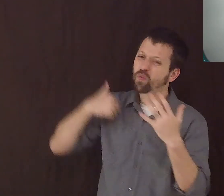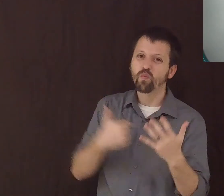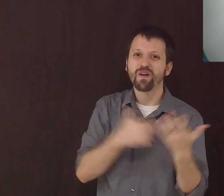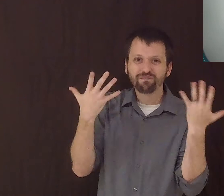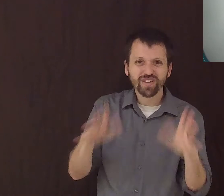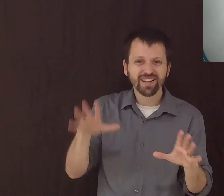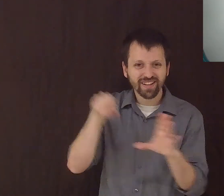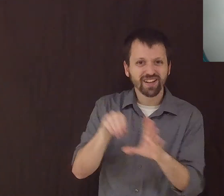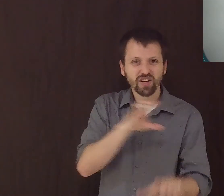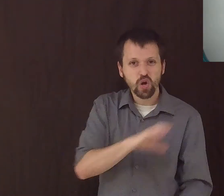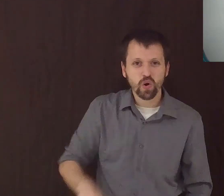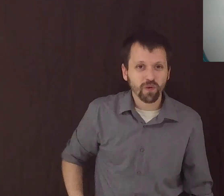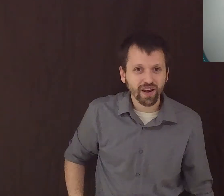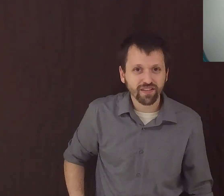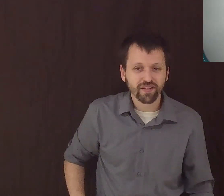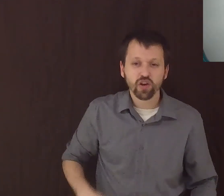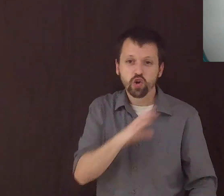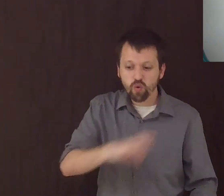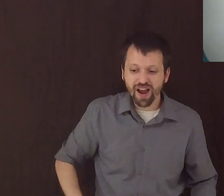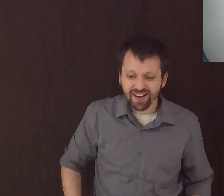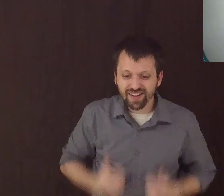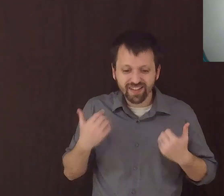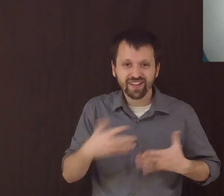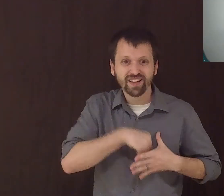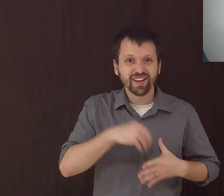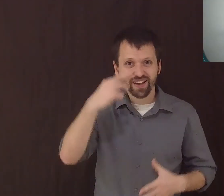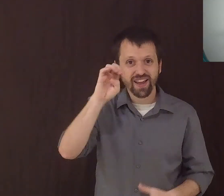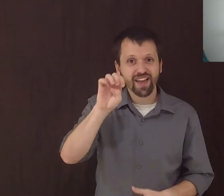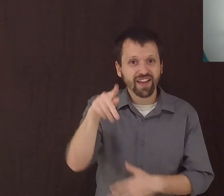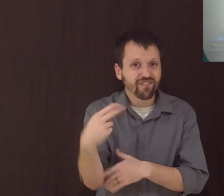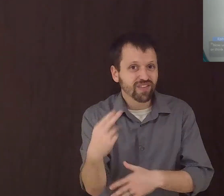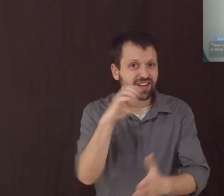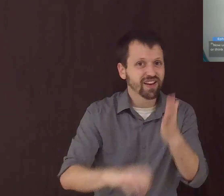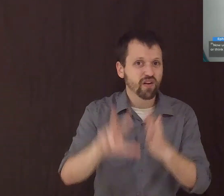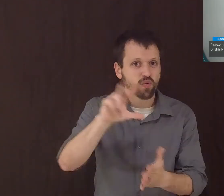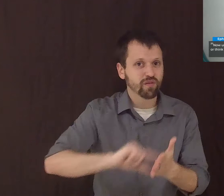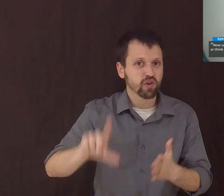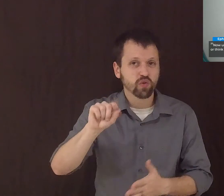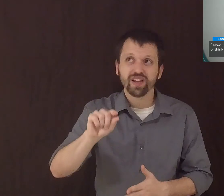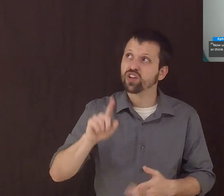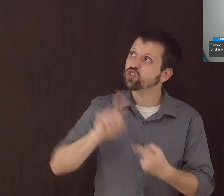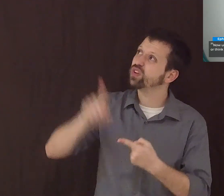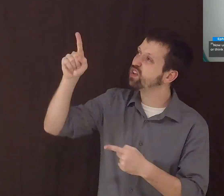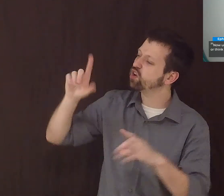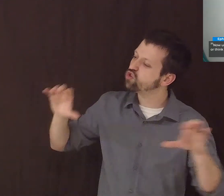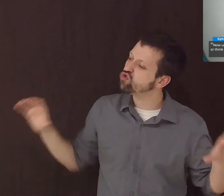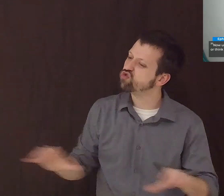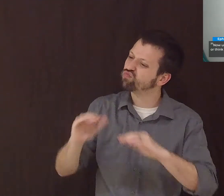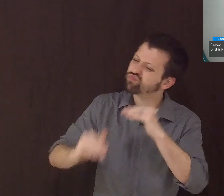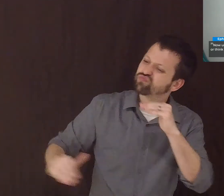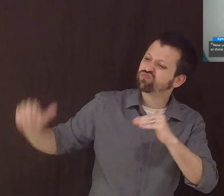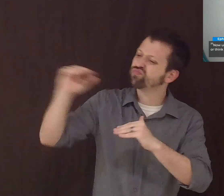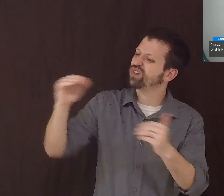Christ. We have all that Christ is living inside of us. In fact, Ephesians 3:20 says, now unto him that is able to do exceedingly